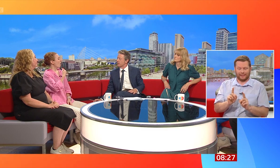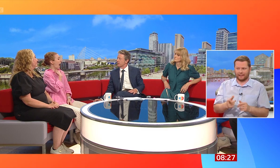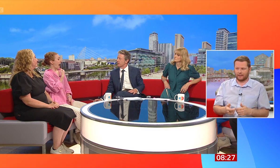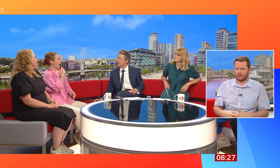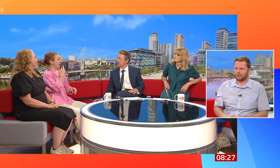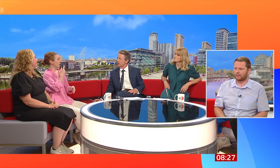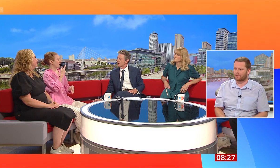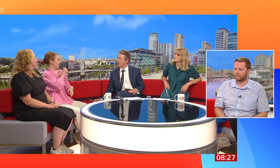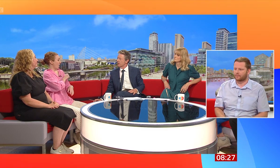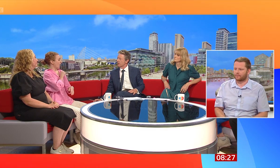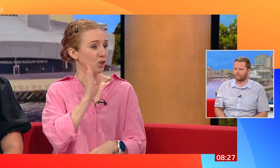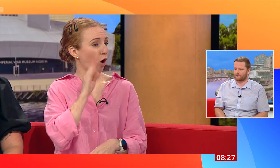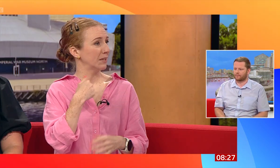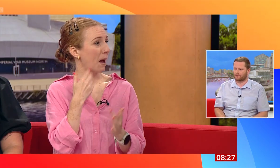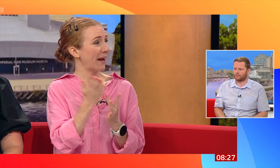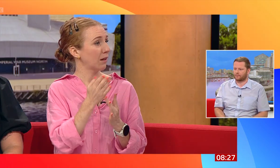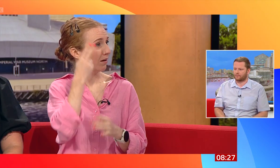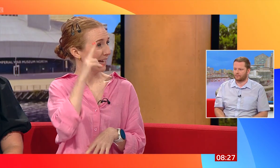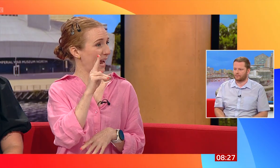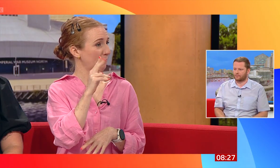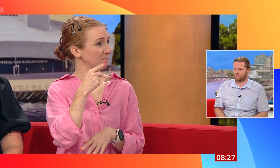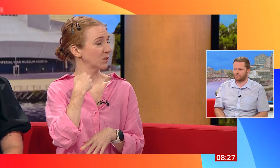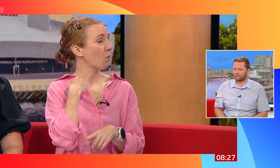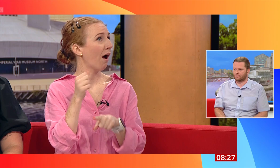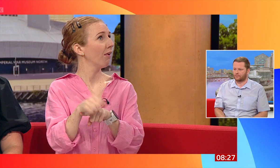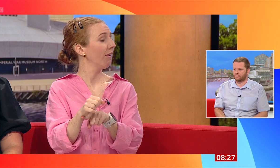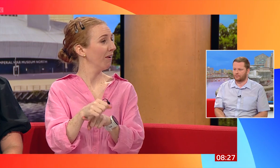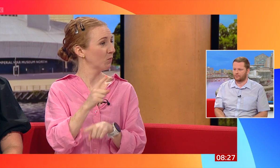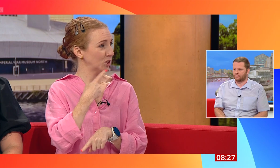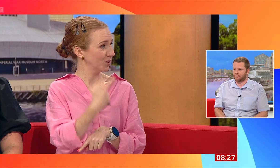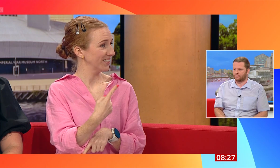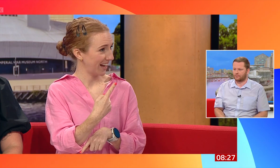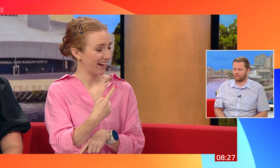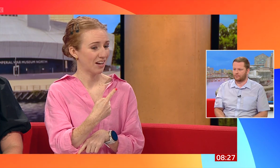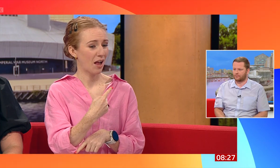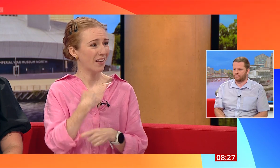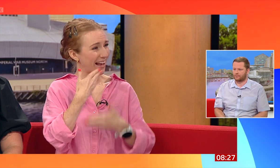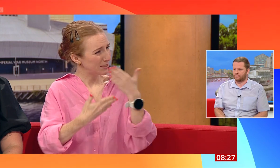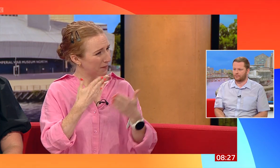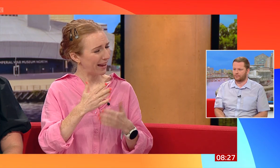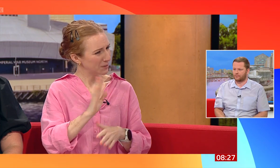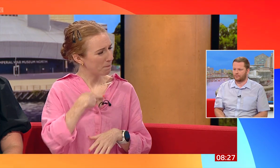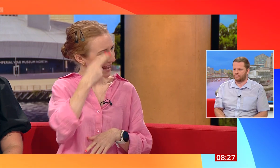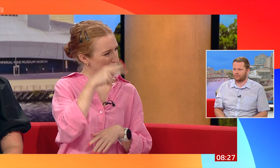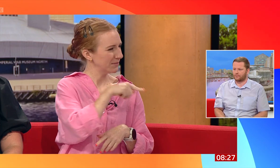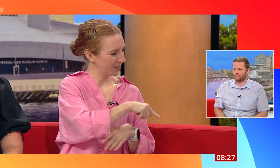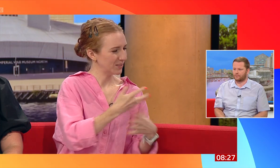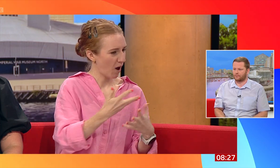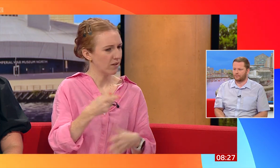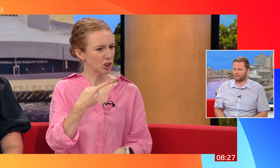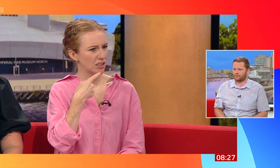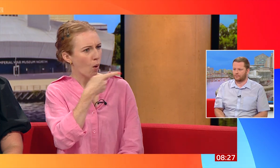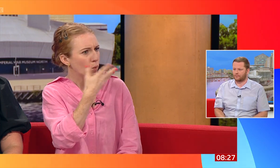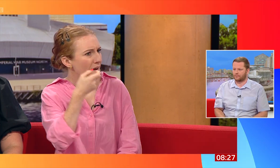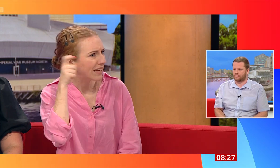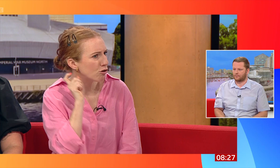happens? The nurse called me by my middle name, so I ignored what was being said. And then I explained that this